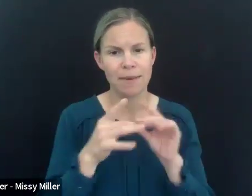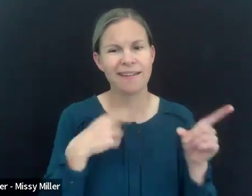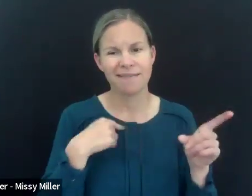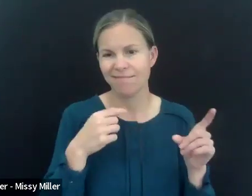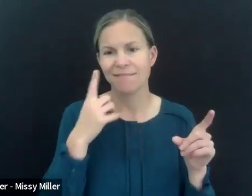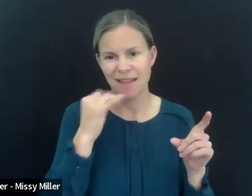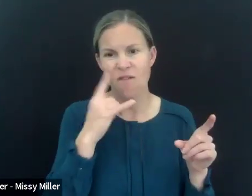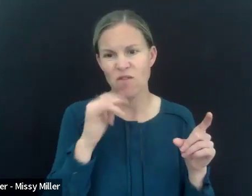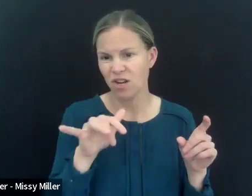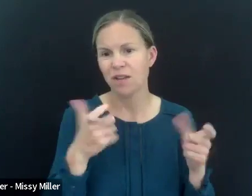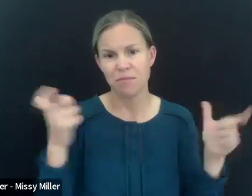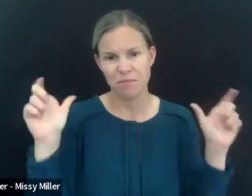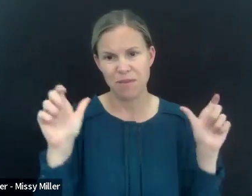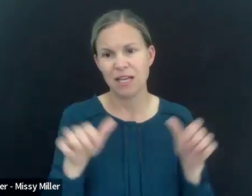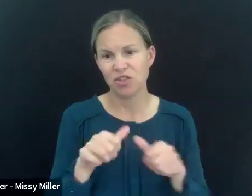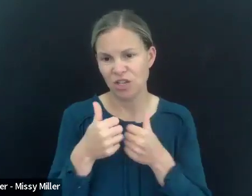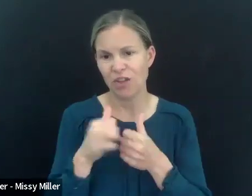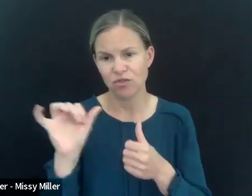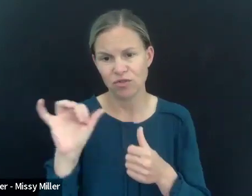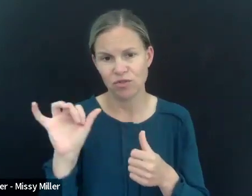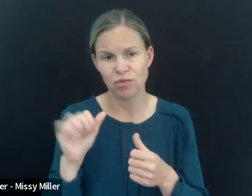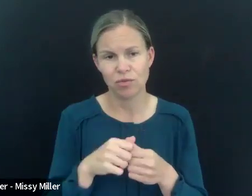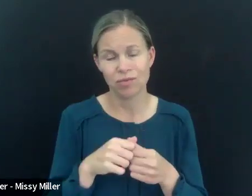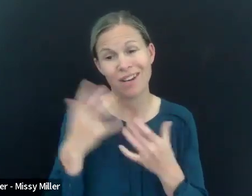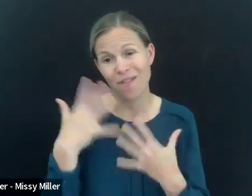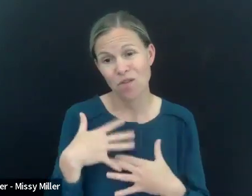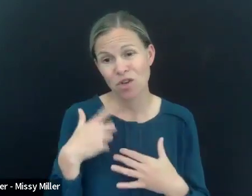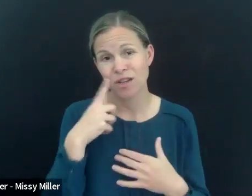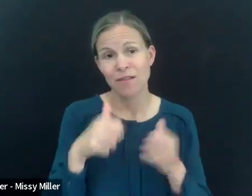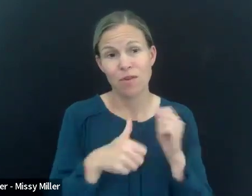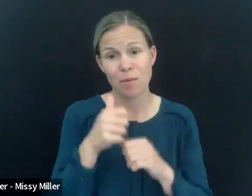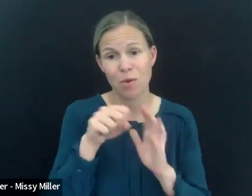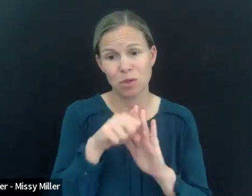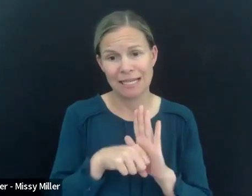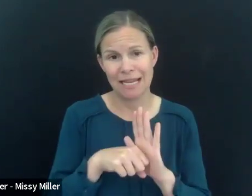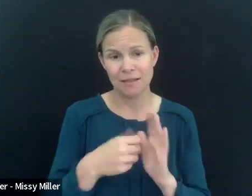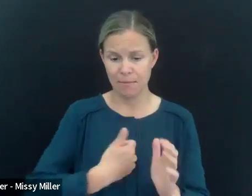well. And yeah, unfortunately, it's the reality for most states. Myself based in New